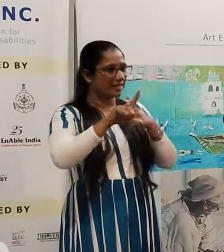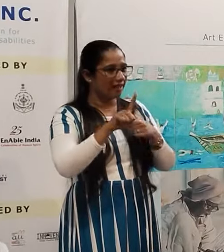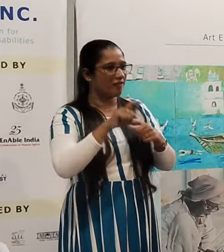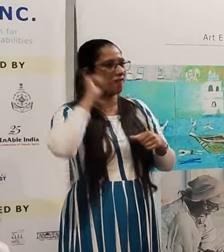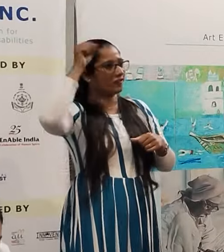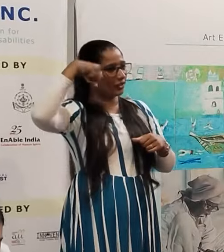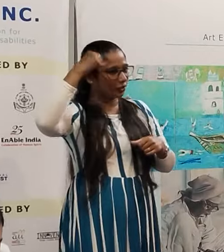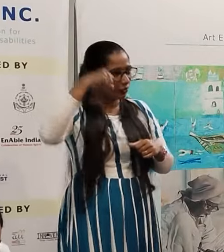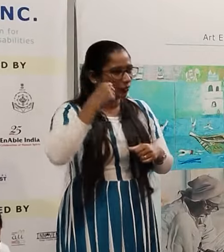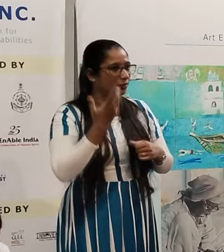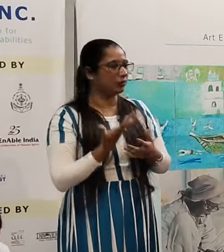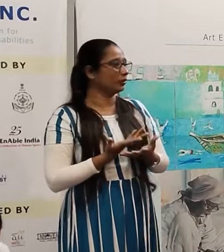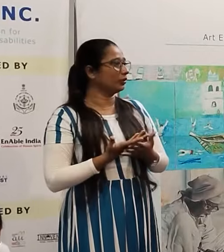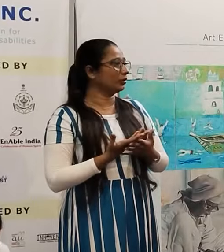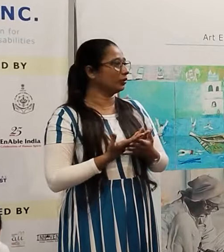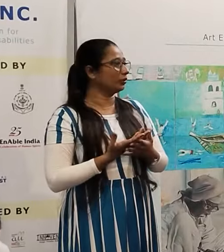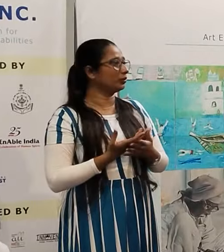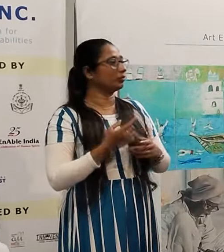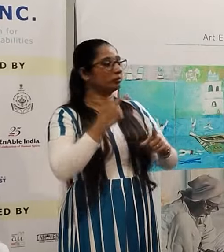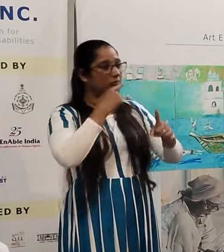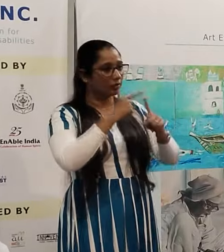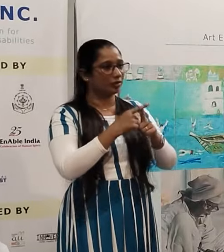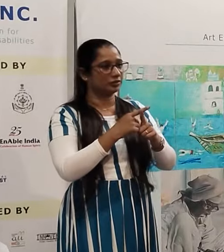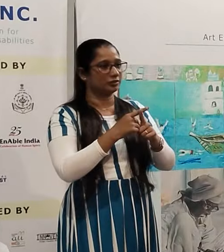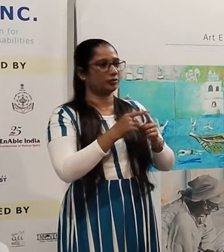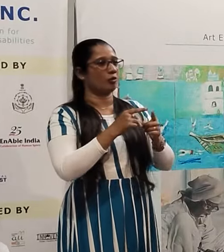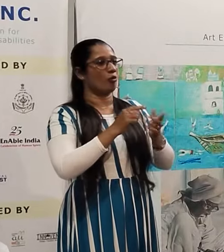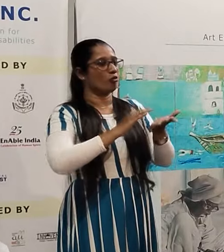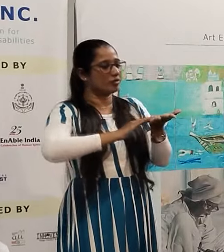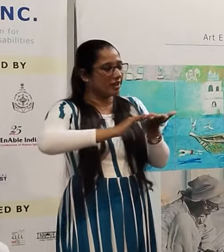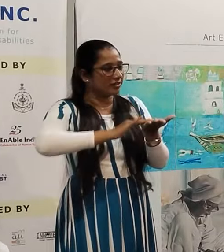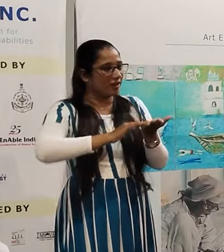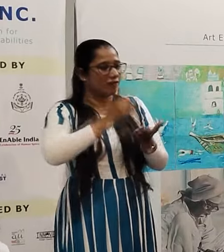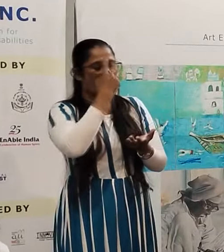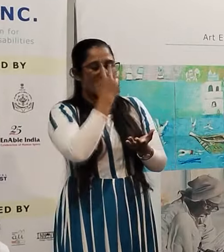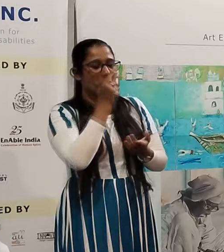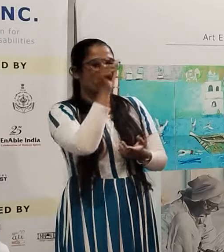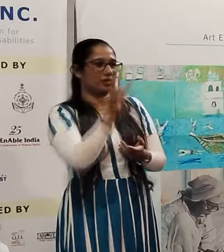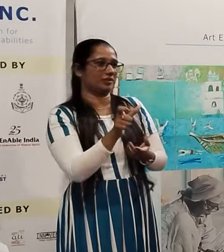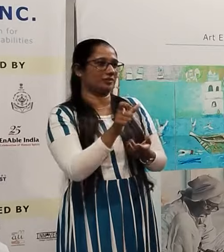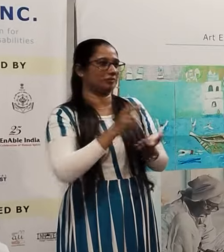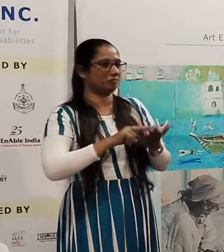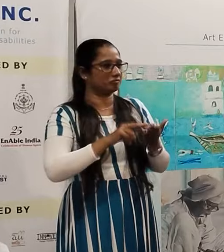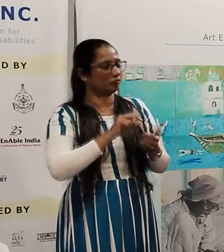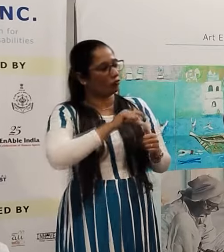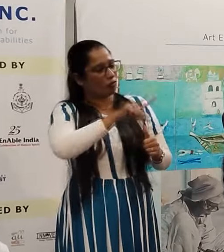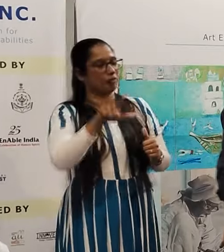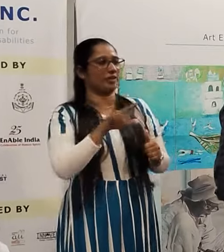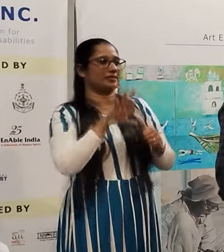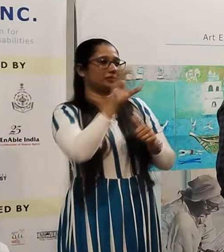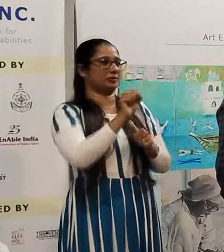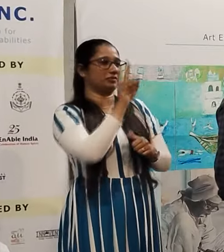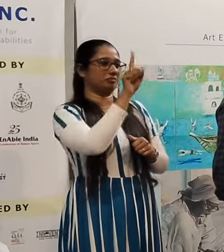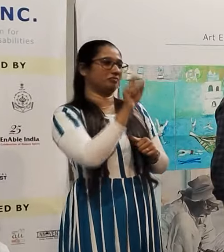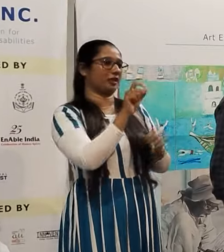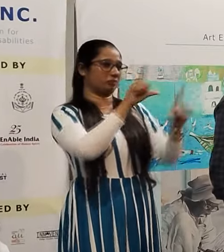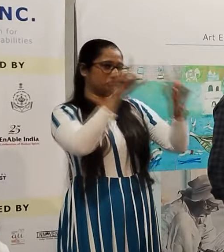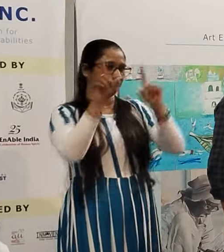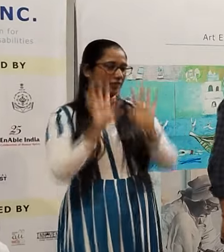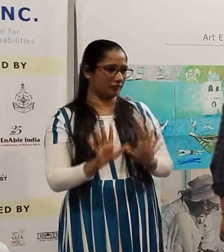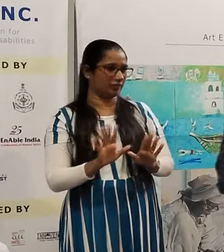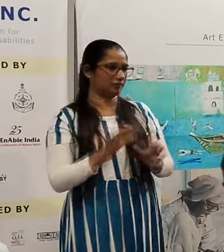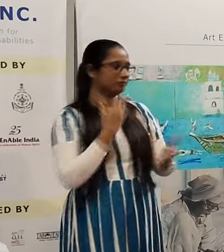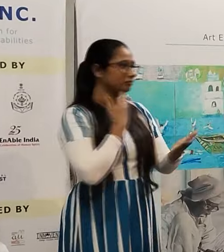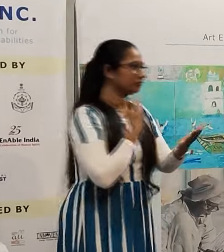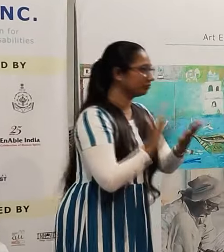video, and it's also made into tactile for the visually impaired. So thank you so much, Sadan.